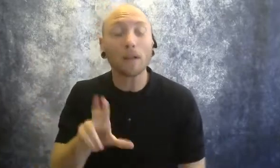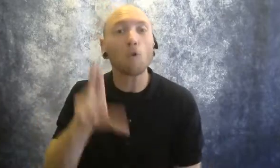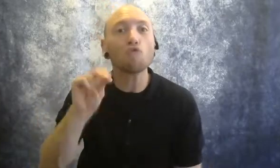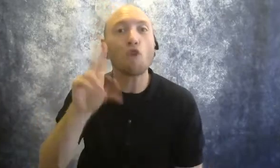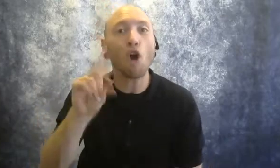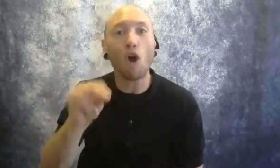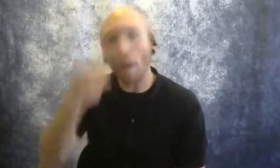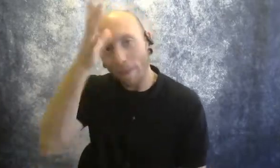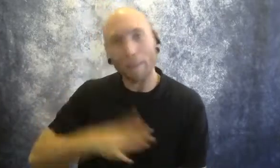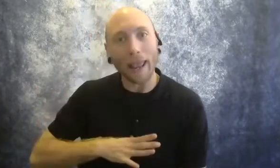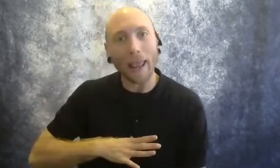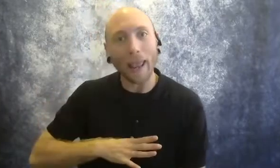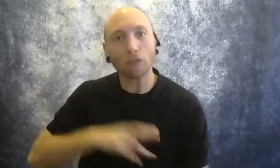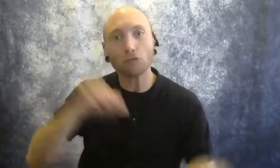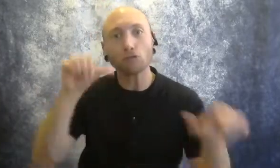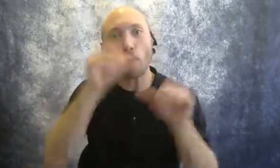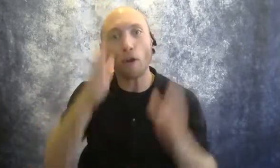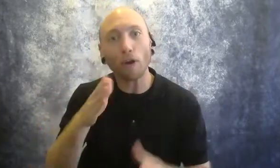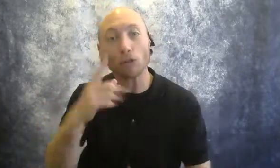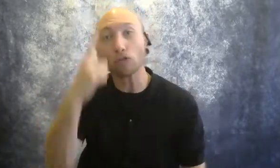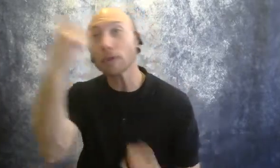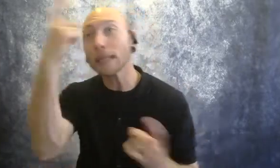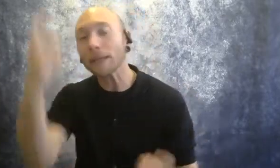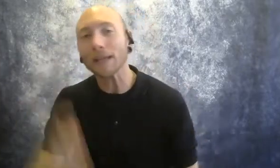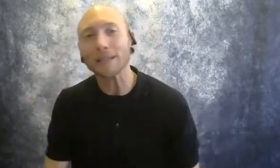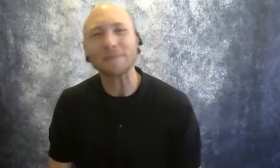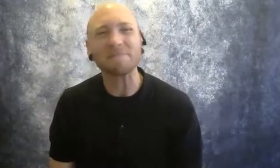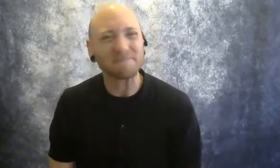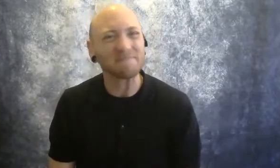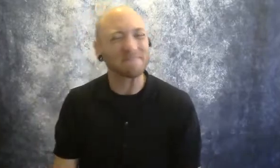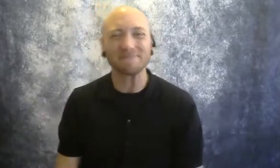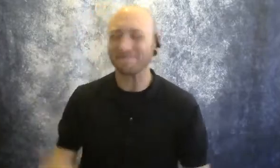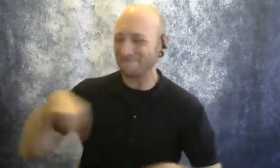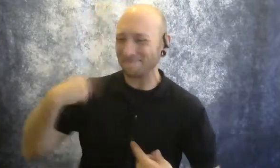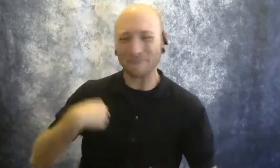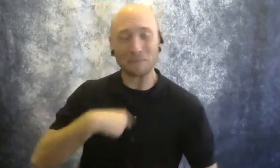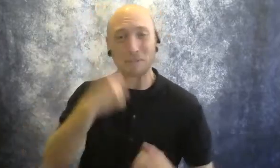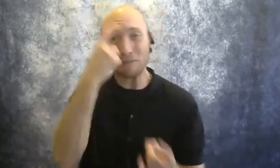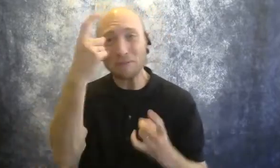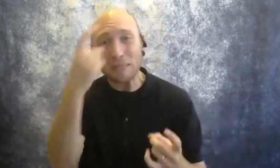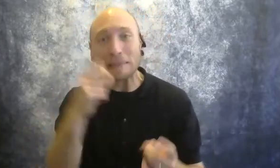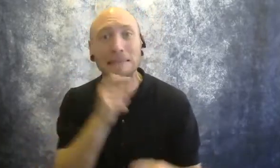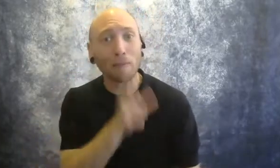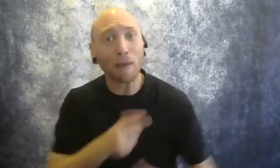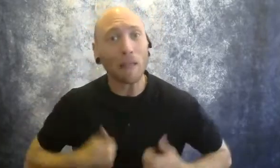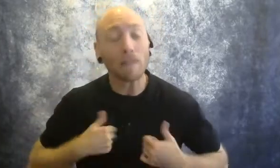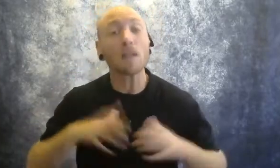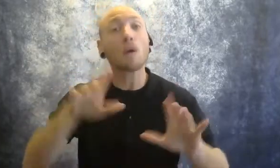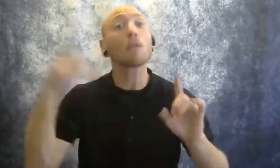He'd been dreaming all along, see, and that's what you and I have been doing, dreaming all along. This friggin' nightmare.